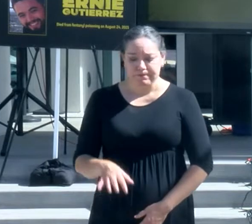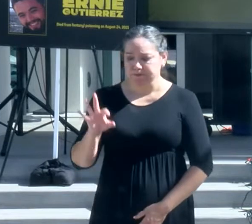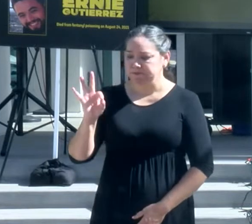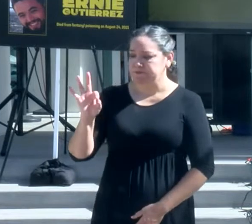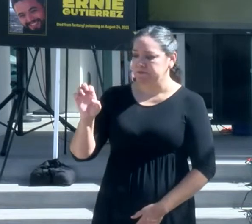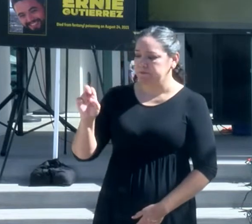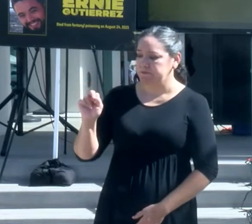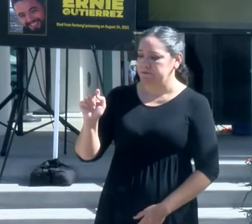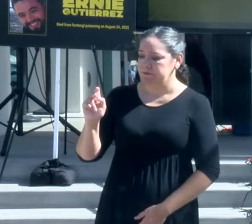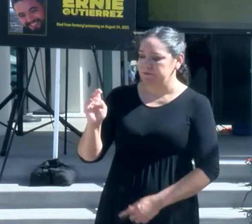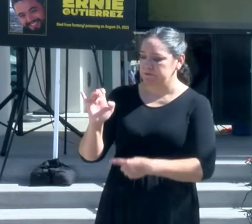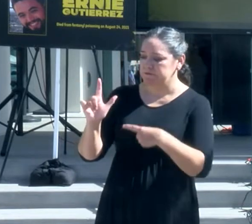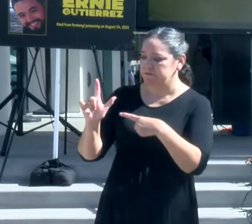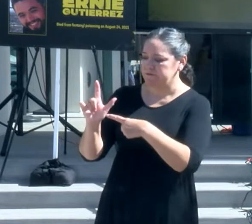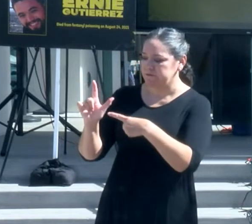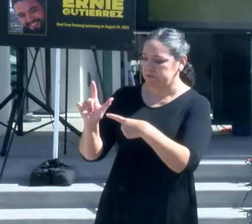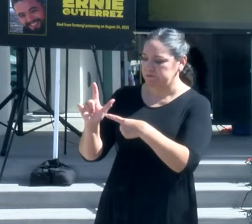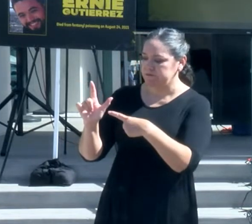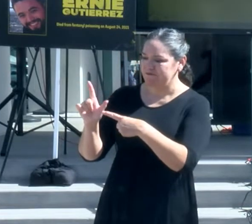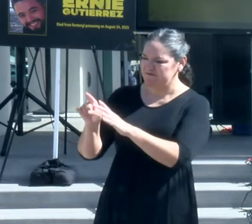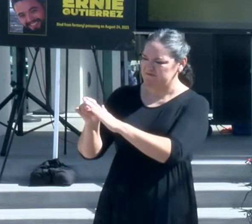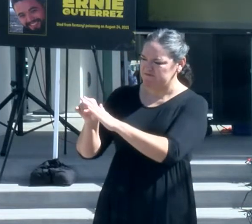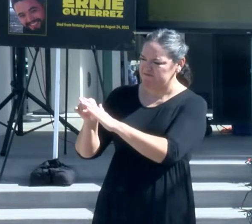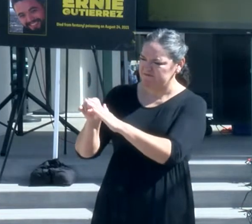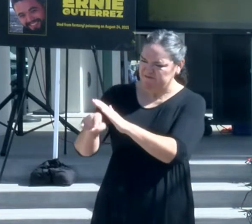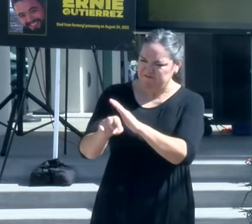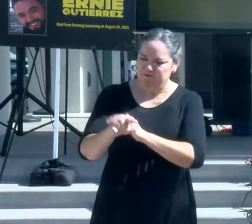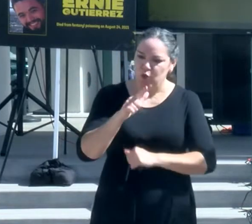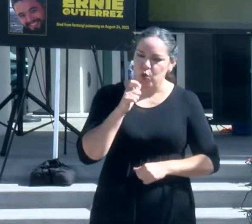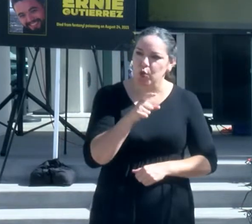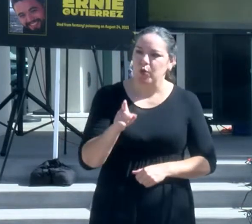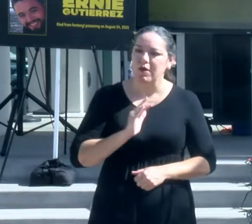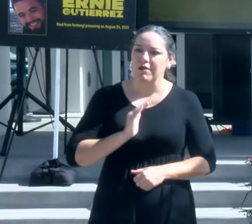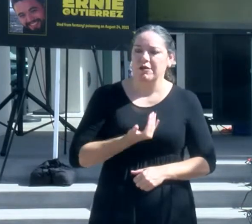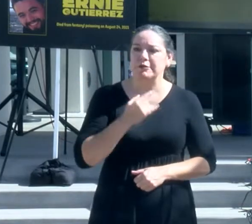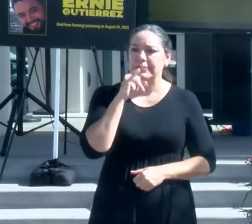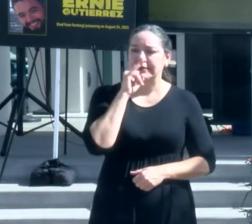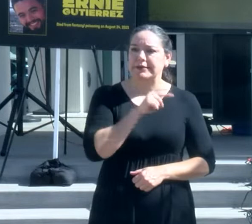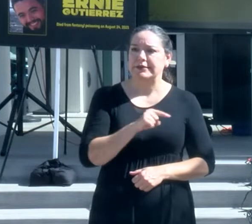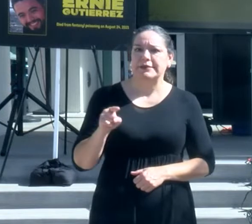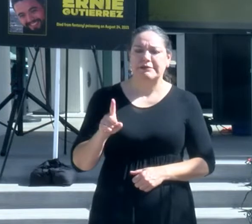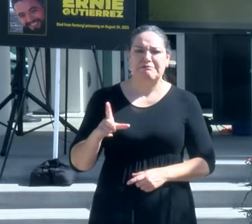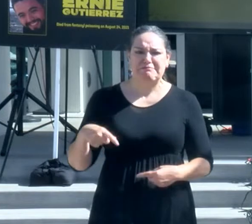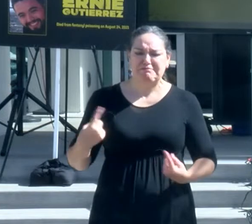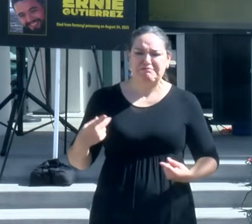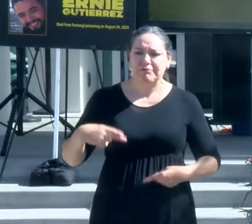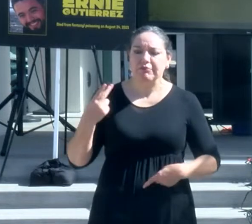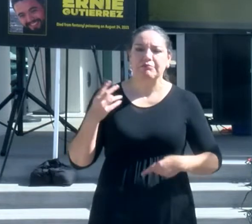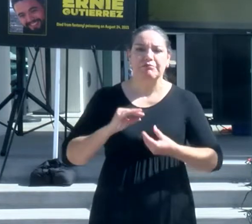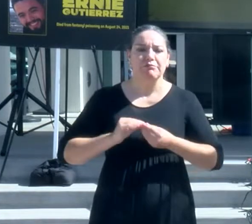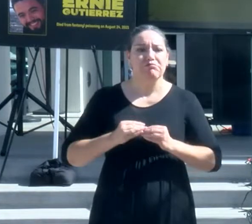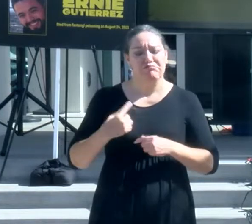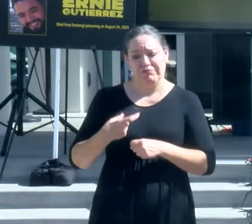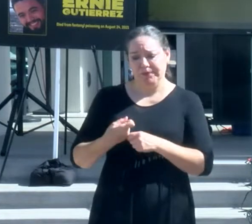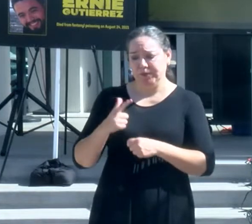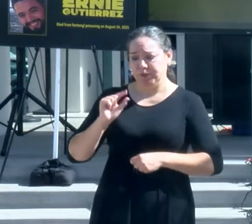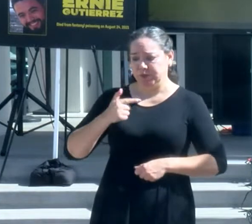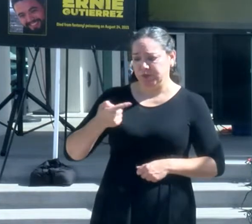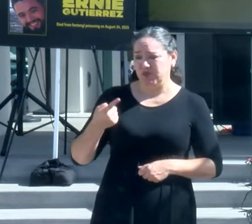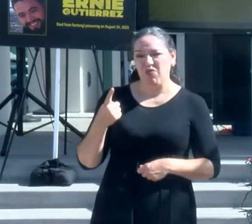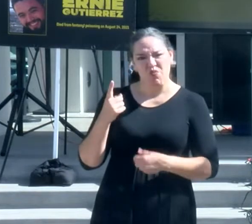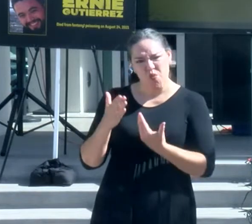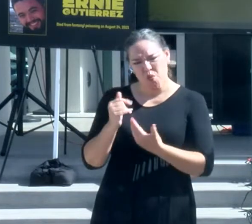Fentanyl is murdering our kids at record high. In 2021, nearly 108 deaths